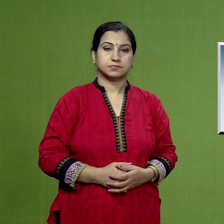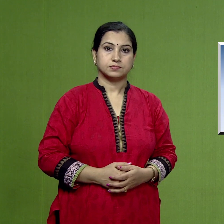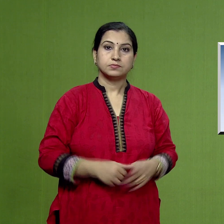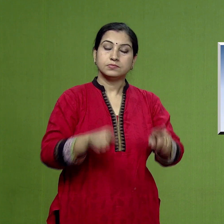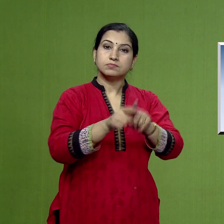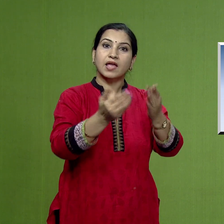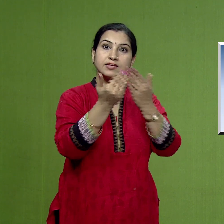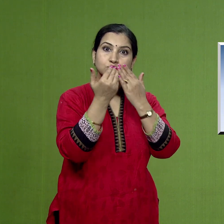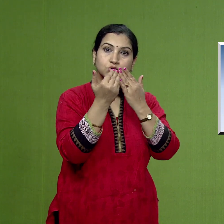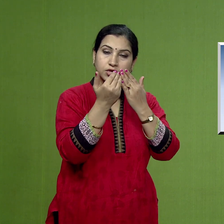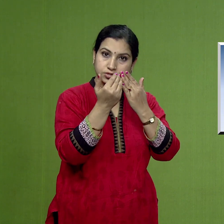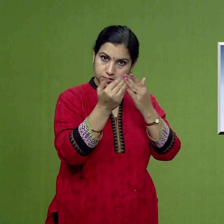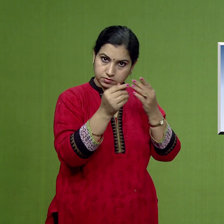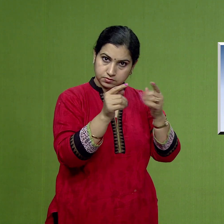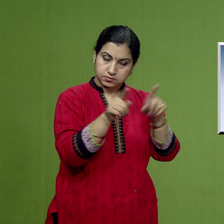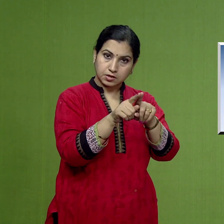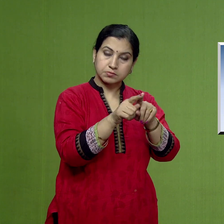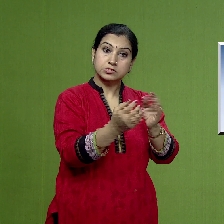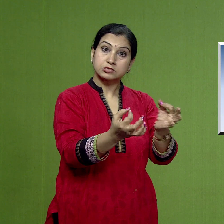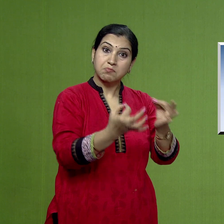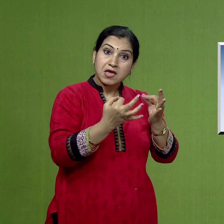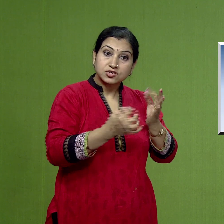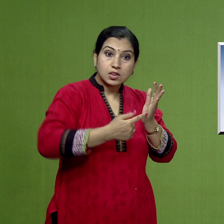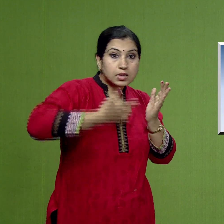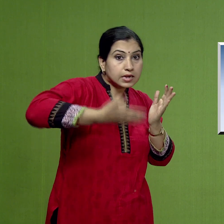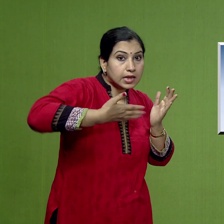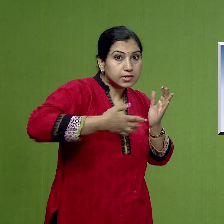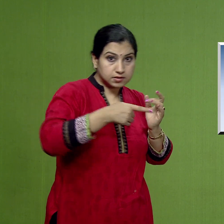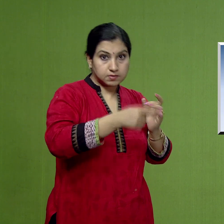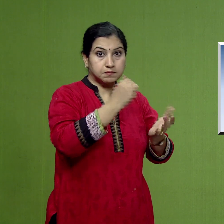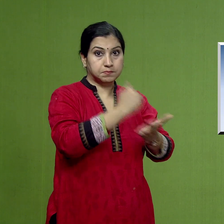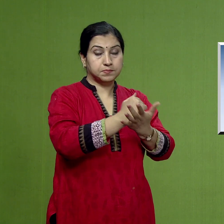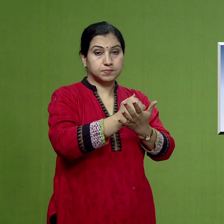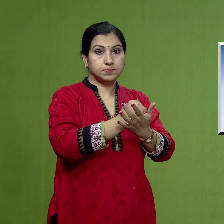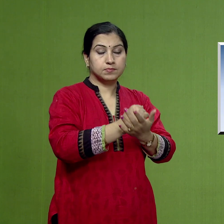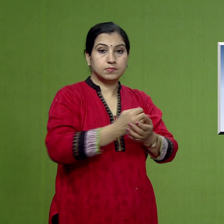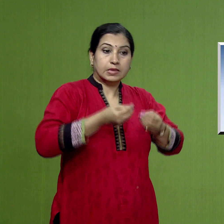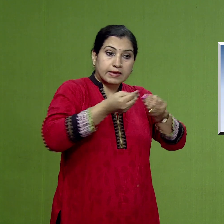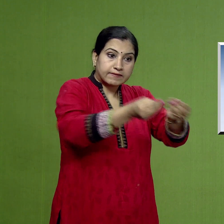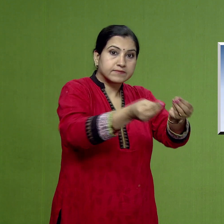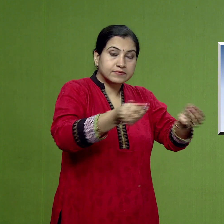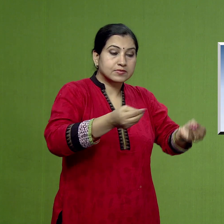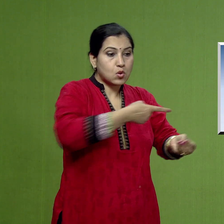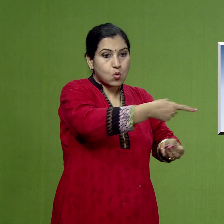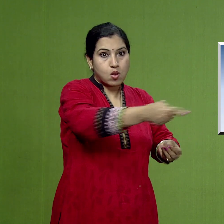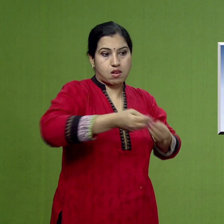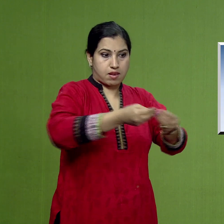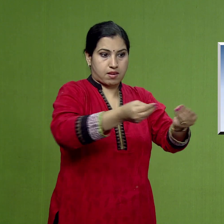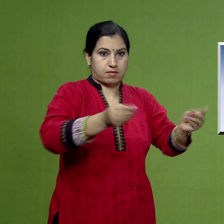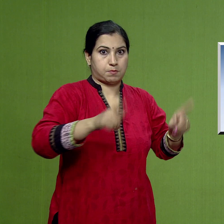Education and specialized training has to be made available to them.